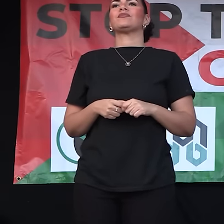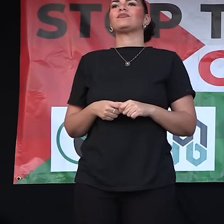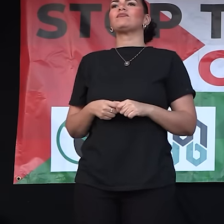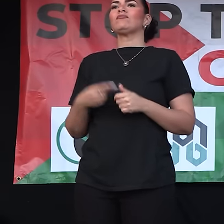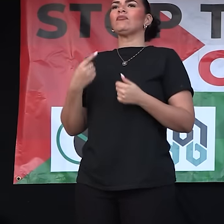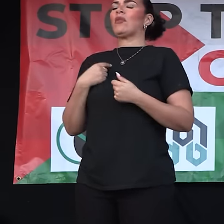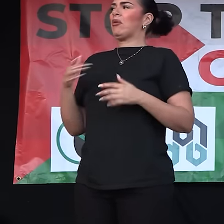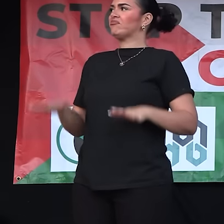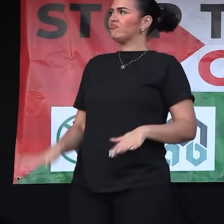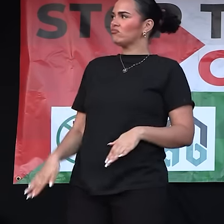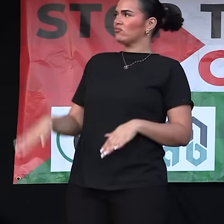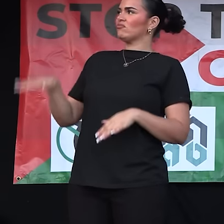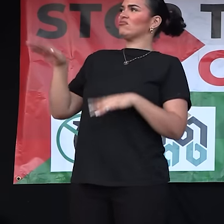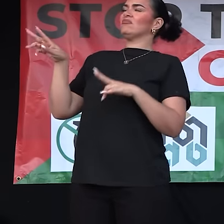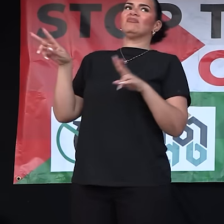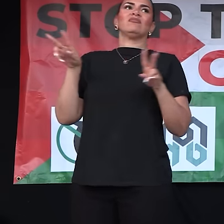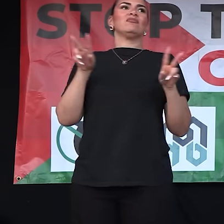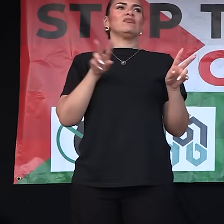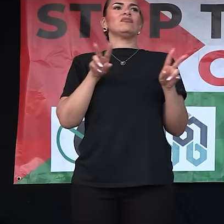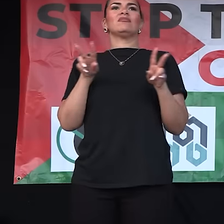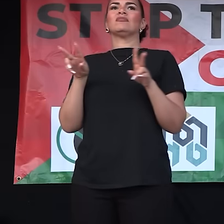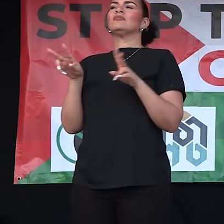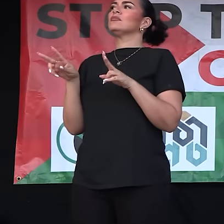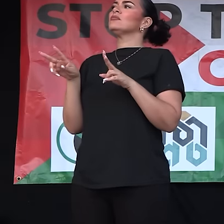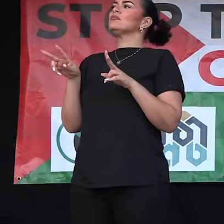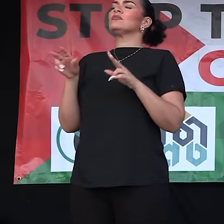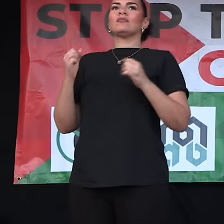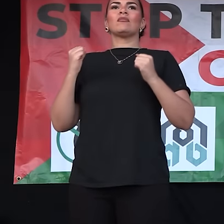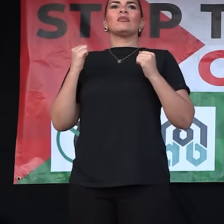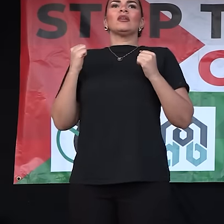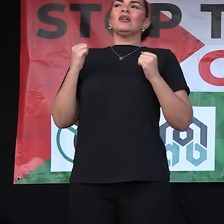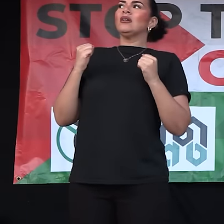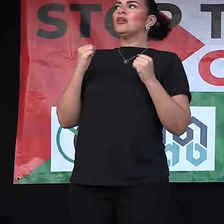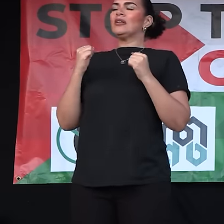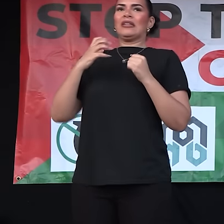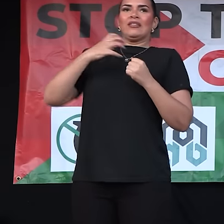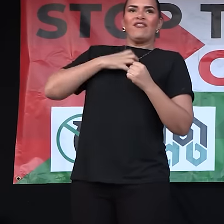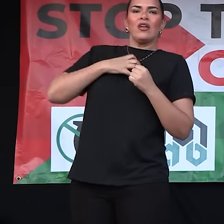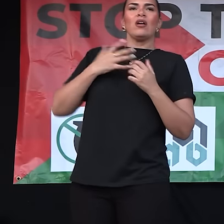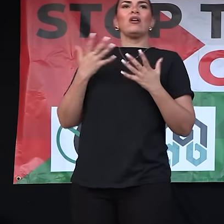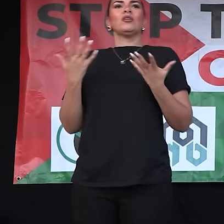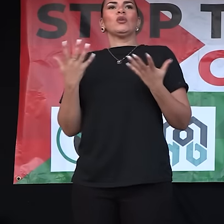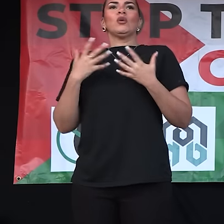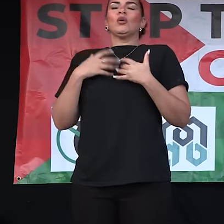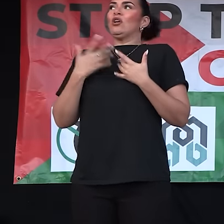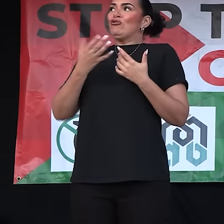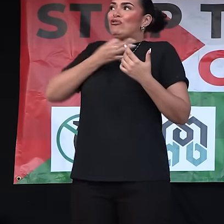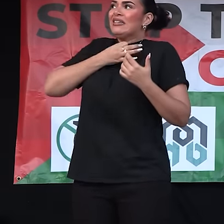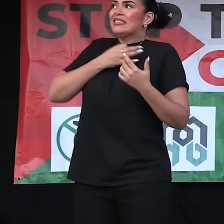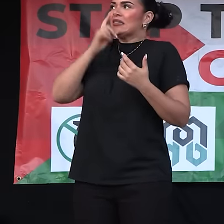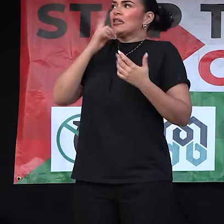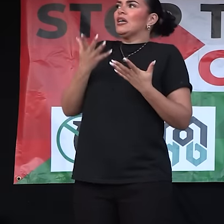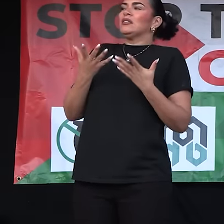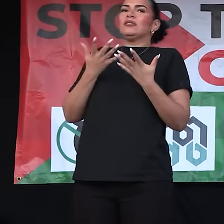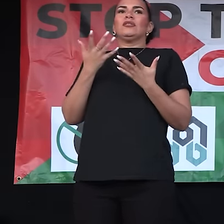silences, that had come to believe that taking risks was not worth it because somehow this struggle wouldn't end in